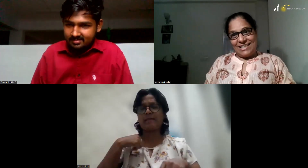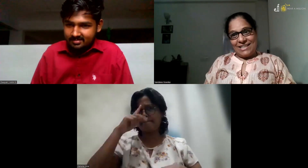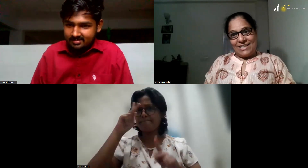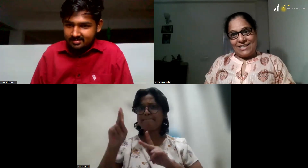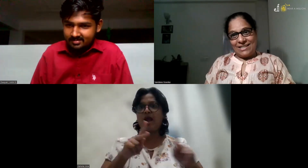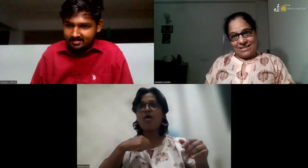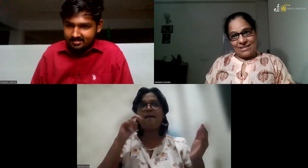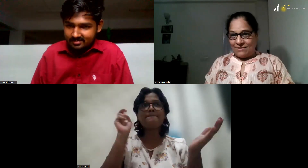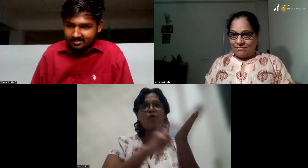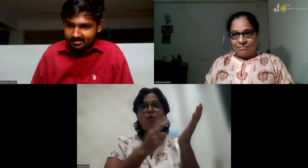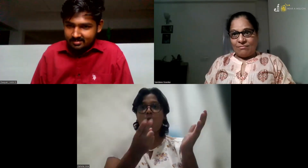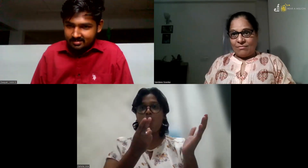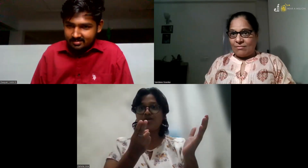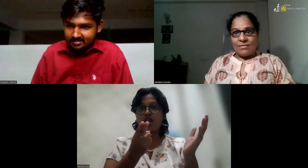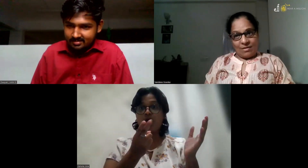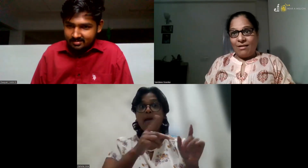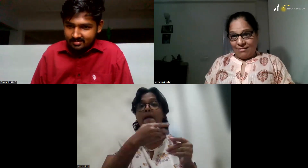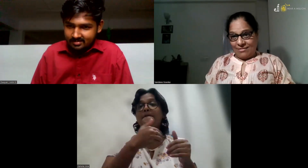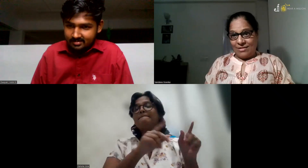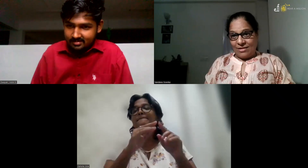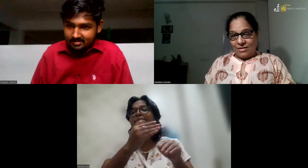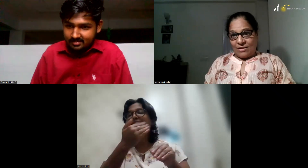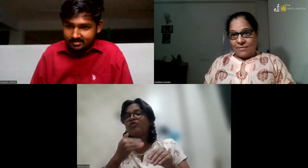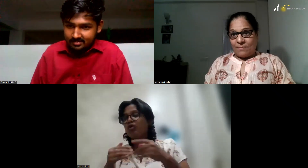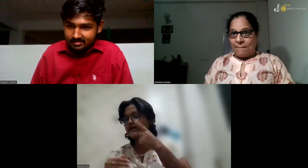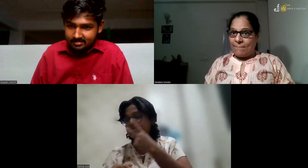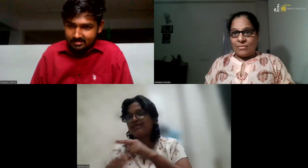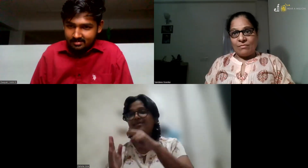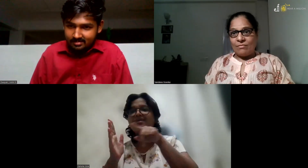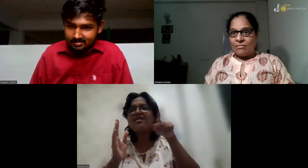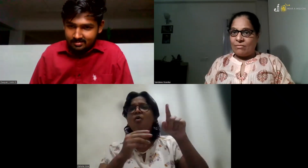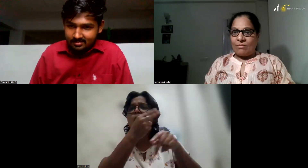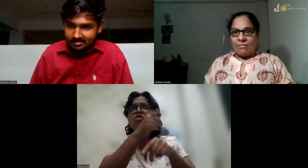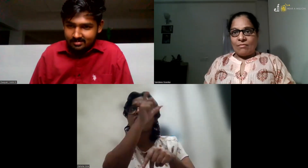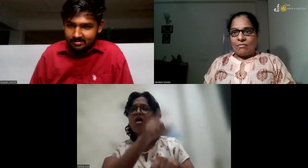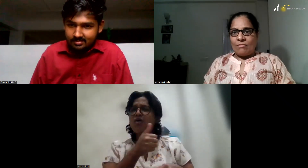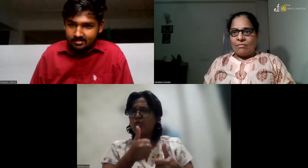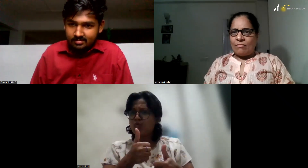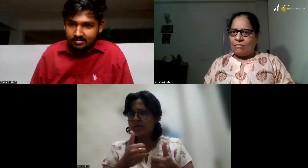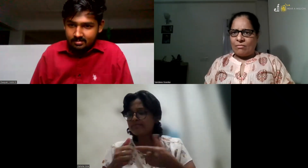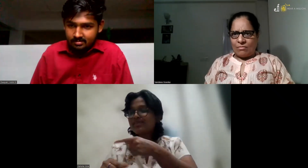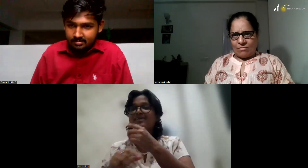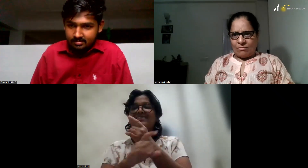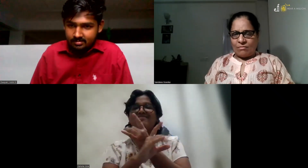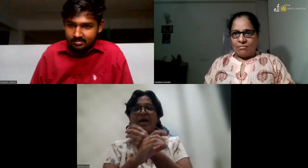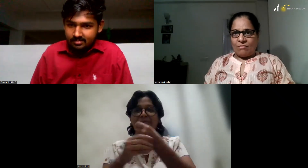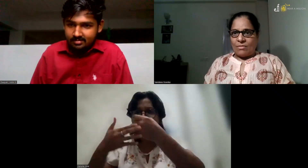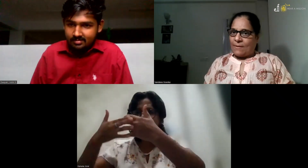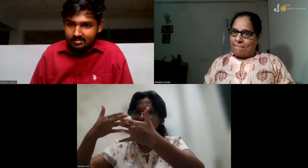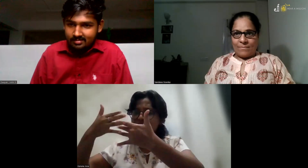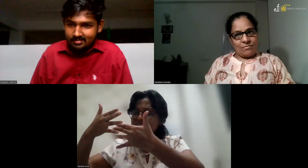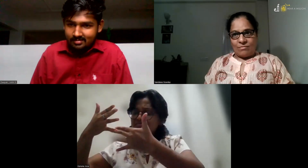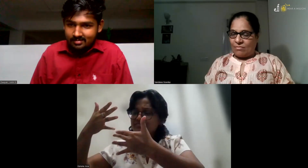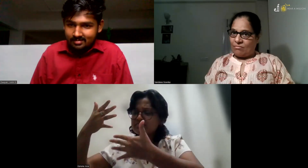sharing your concern, Karuna here. So, whenever I book hotel and all, first of all, I check their reviews, whether the hotel